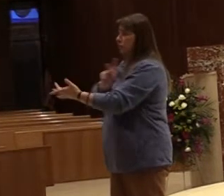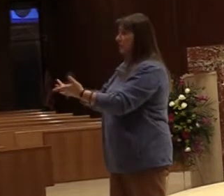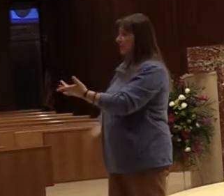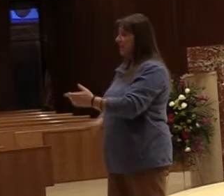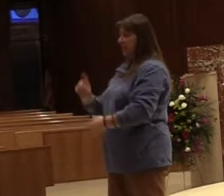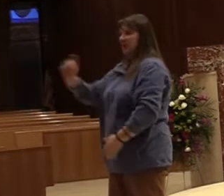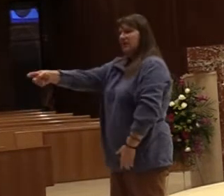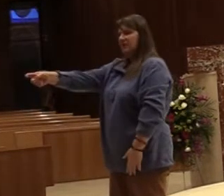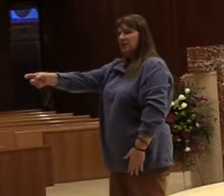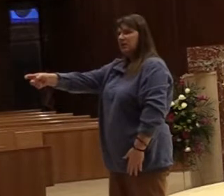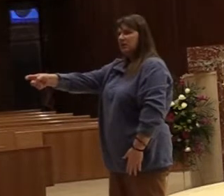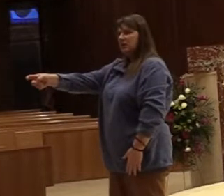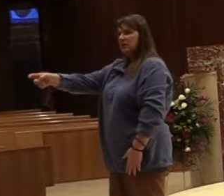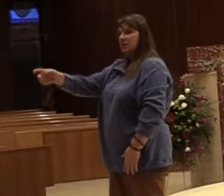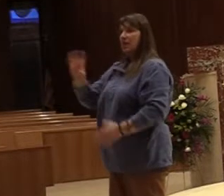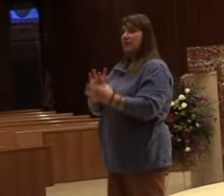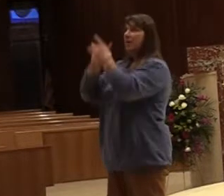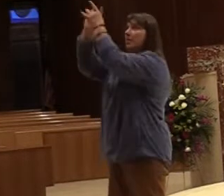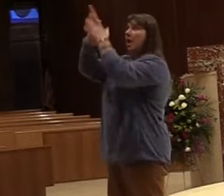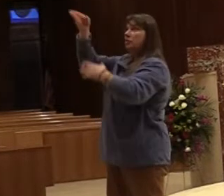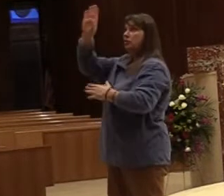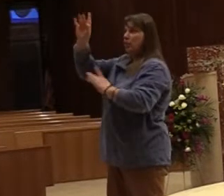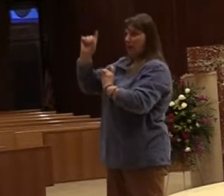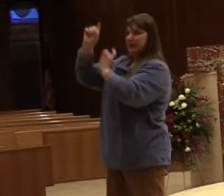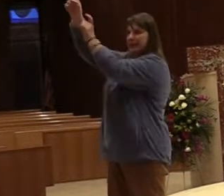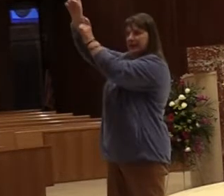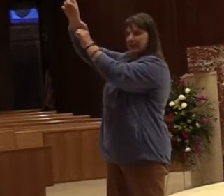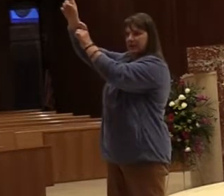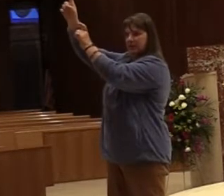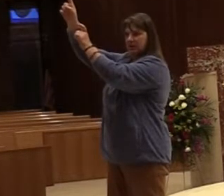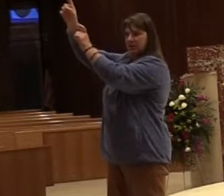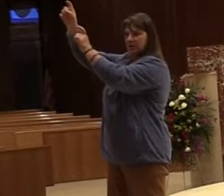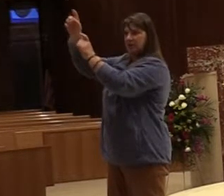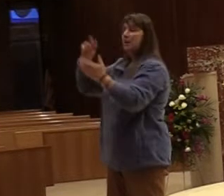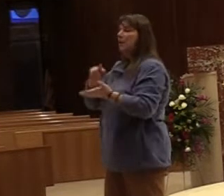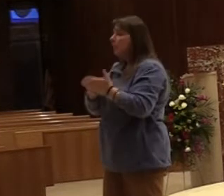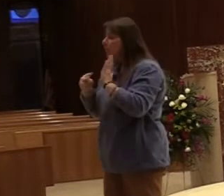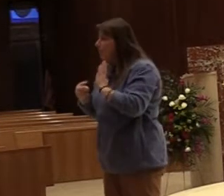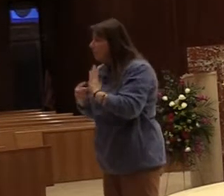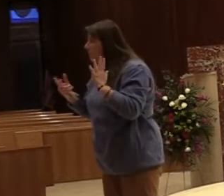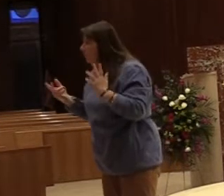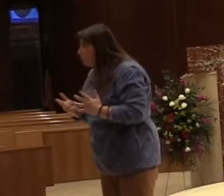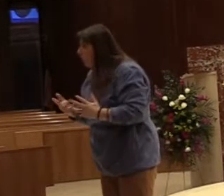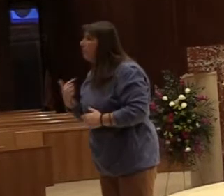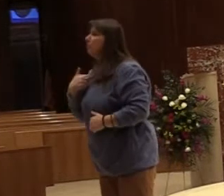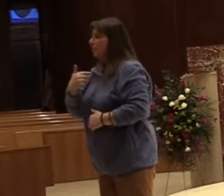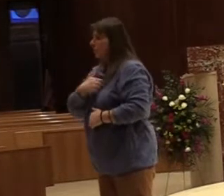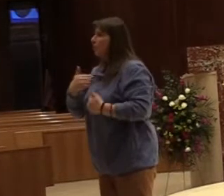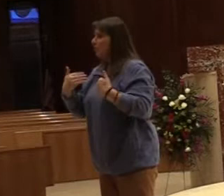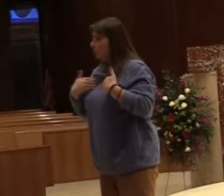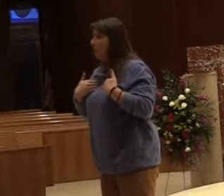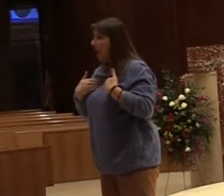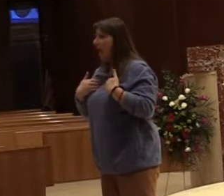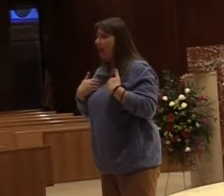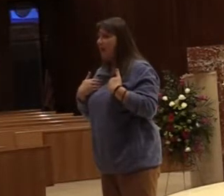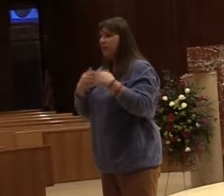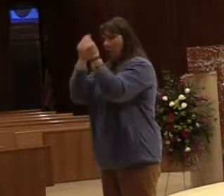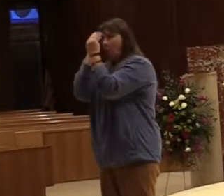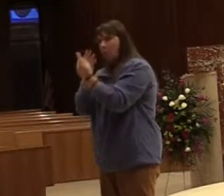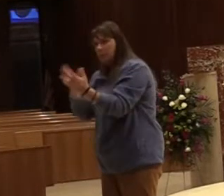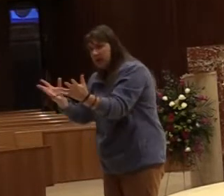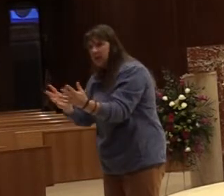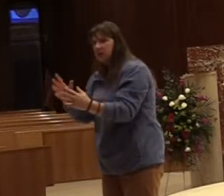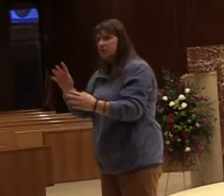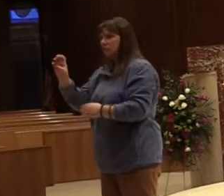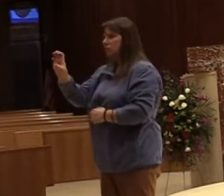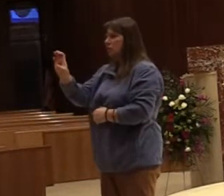God's. Jesus affirmed that his government can have a legitimate claim and requests us, that we're